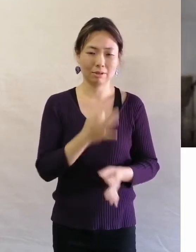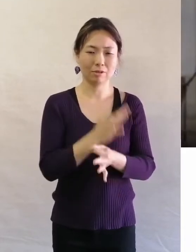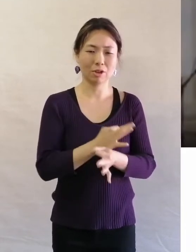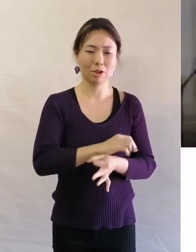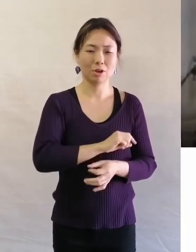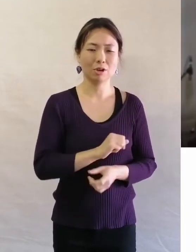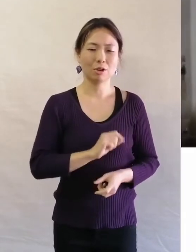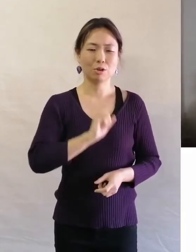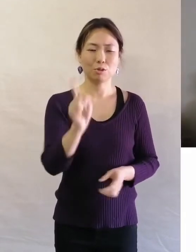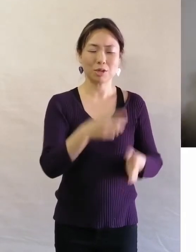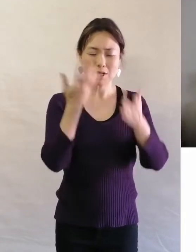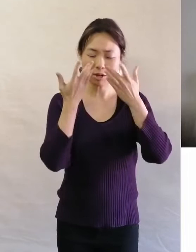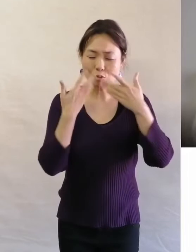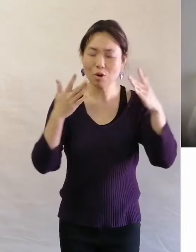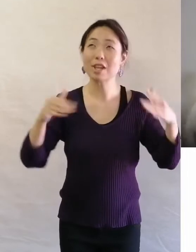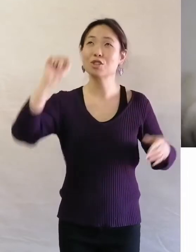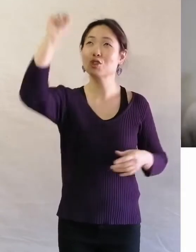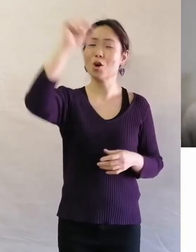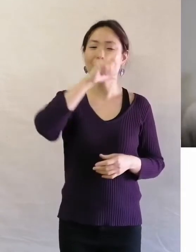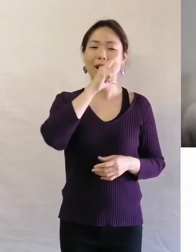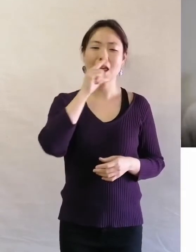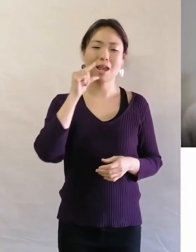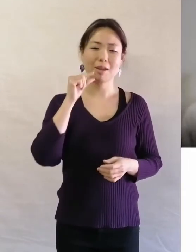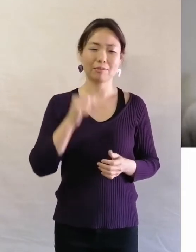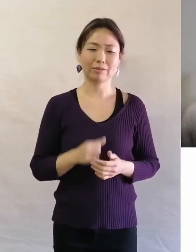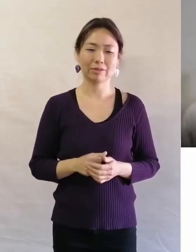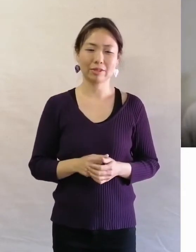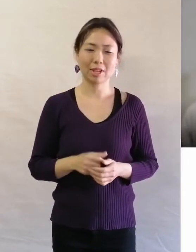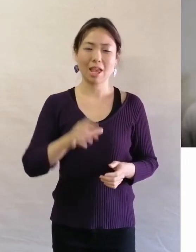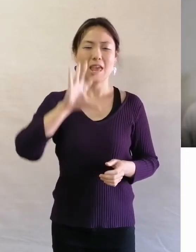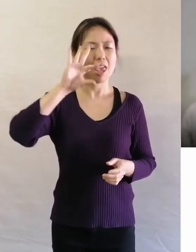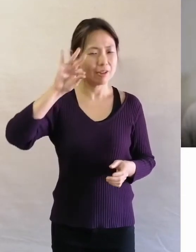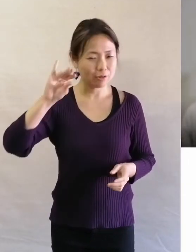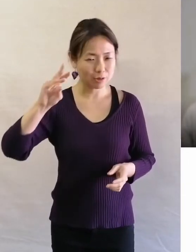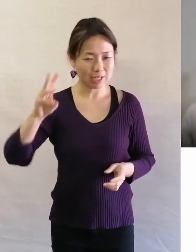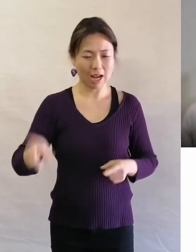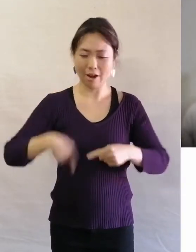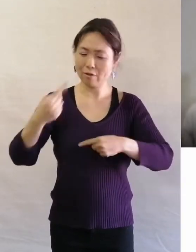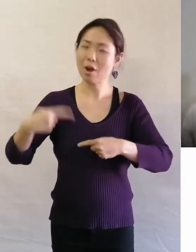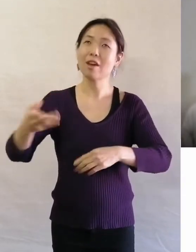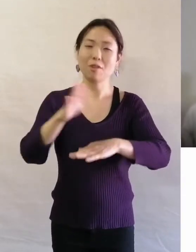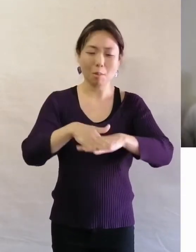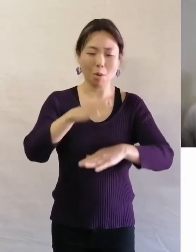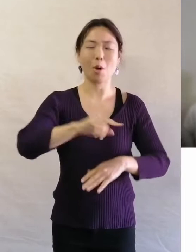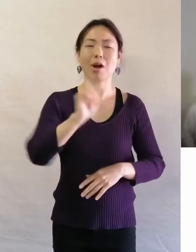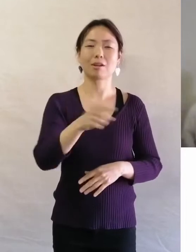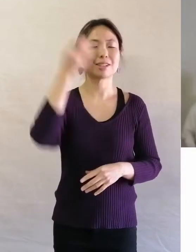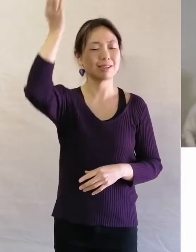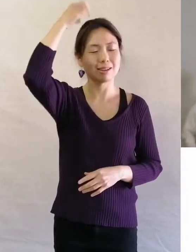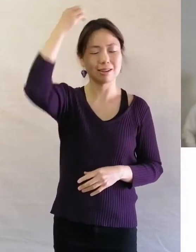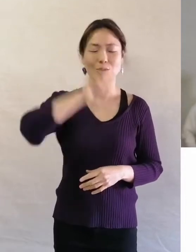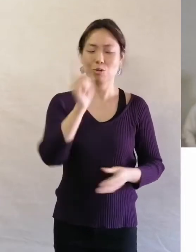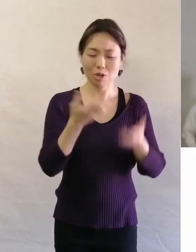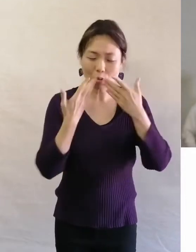Father, we will praise your name every day and forevermore, King.